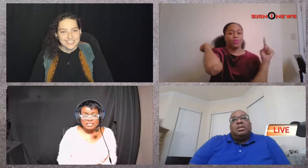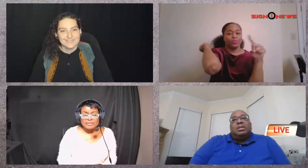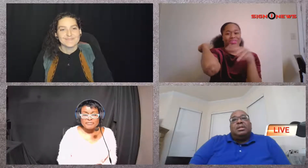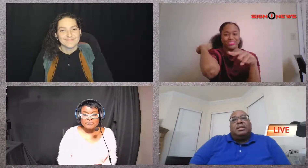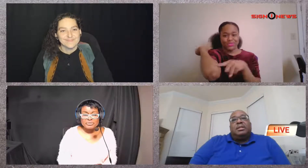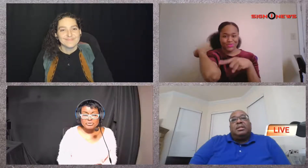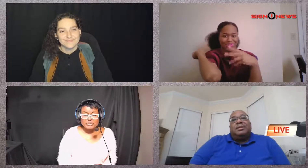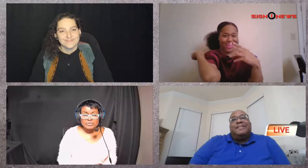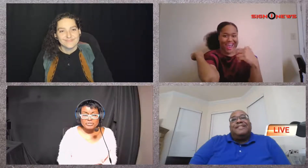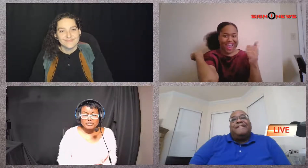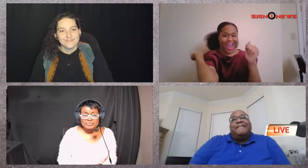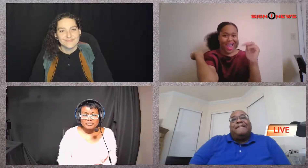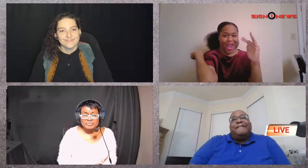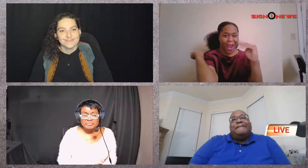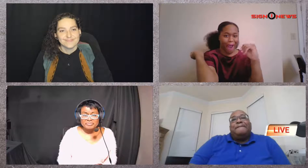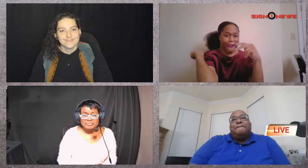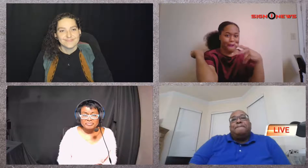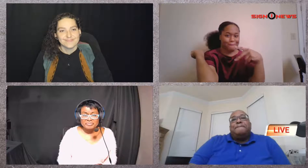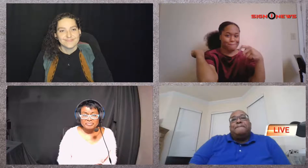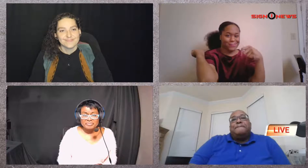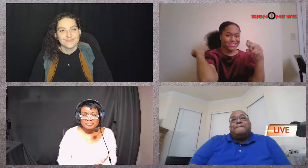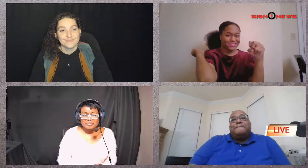When I graduated from school,